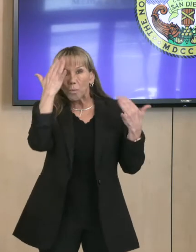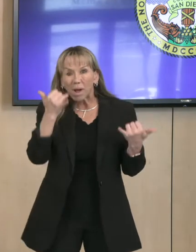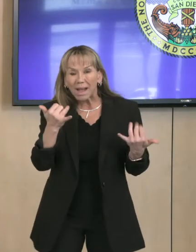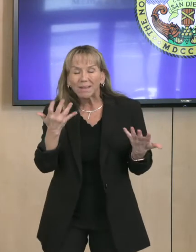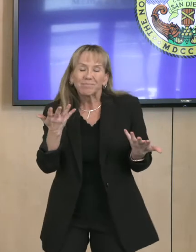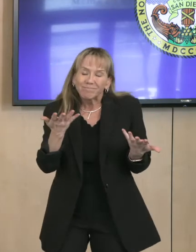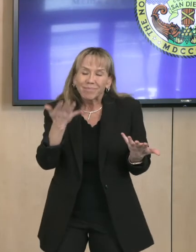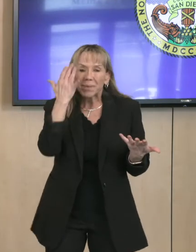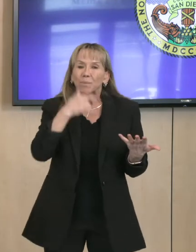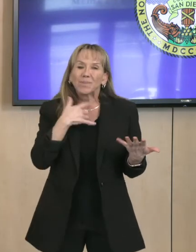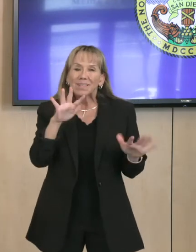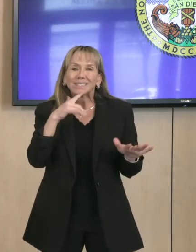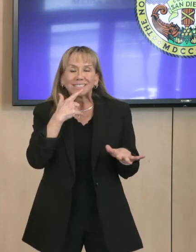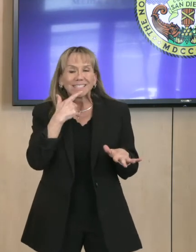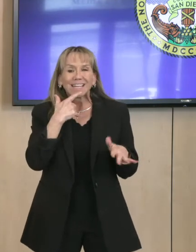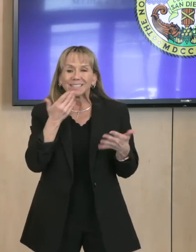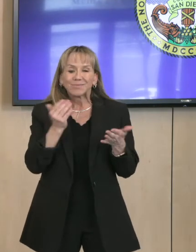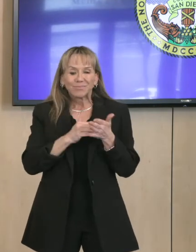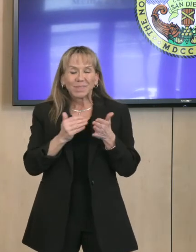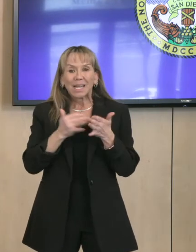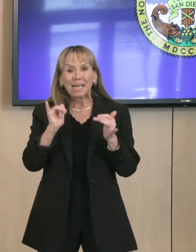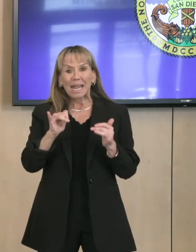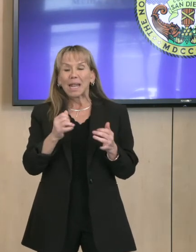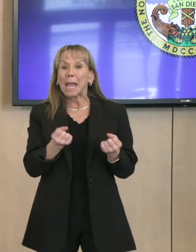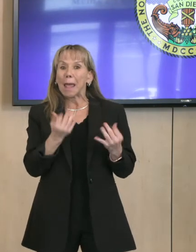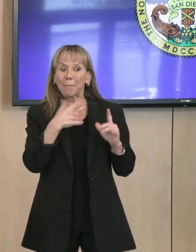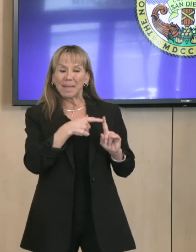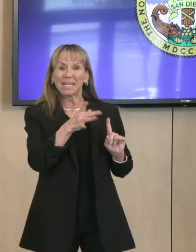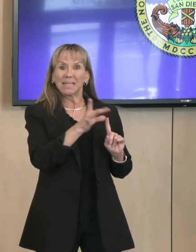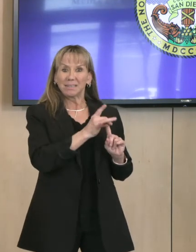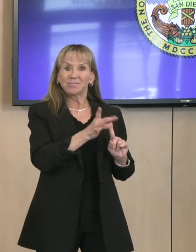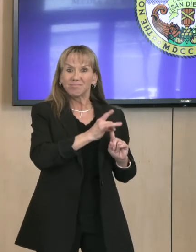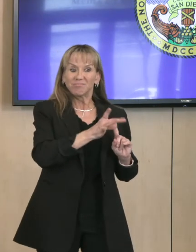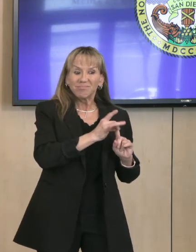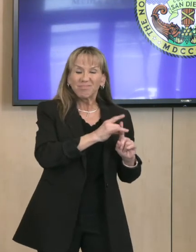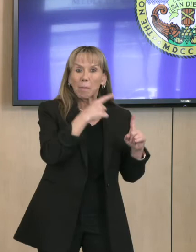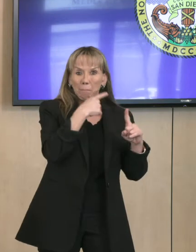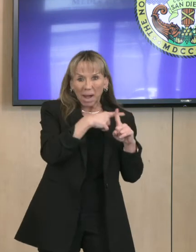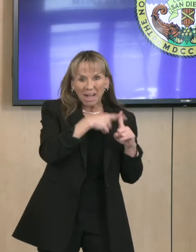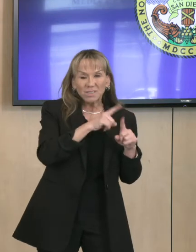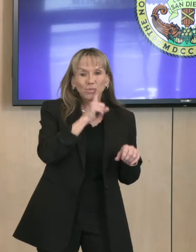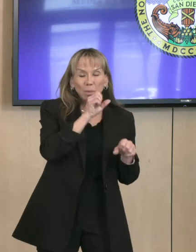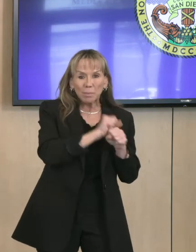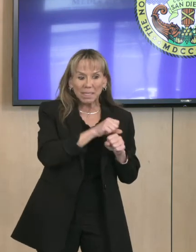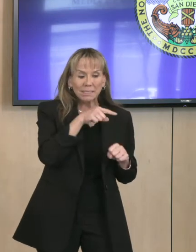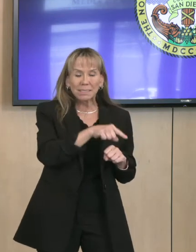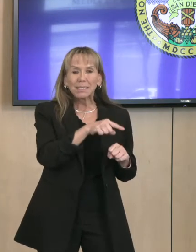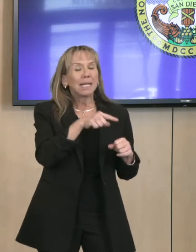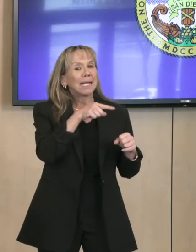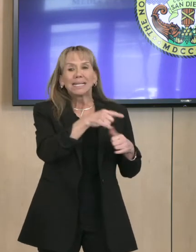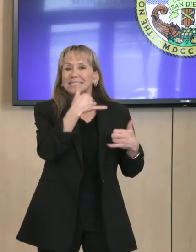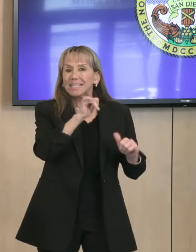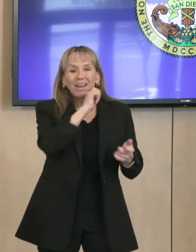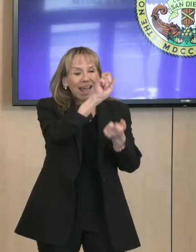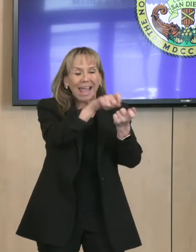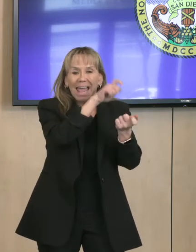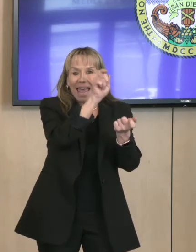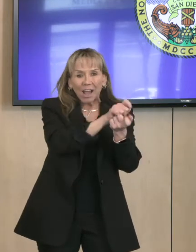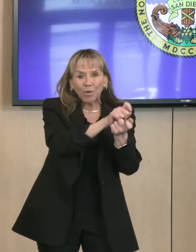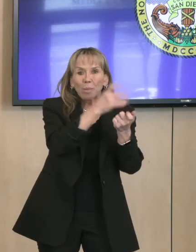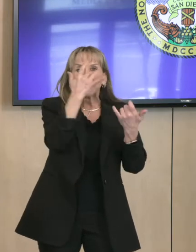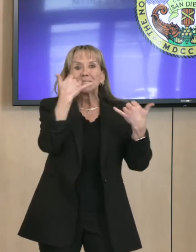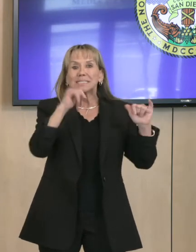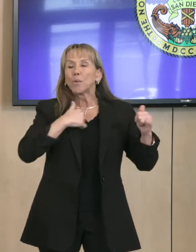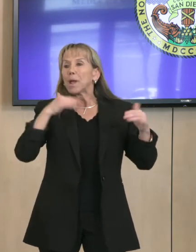times over, is the number of positive cases we have, we believe is severely underrepresentative of the total that are